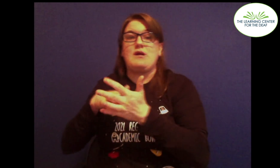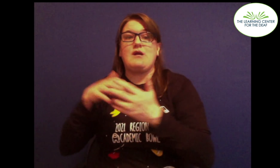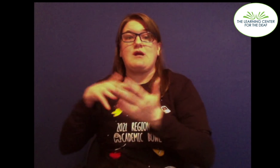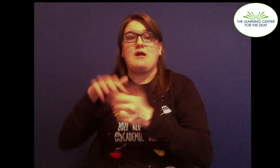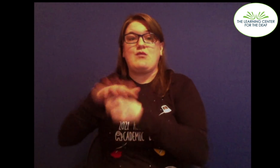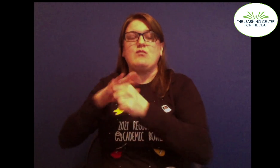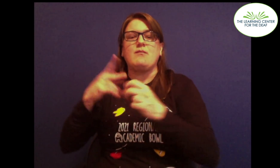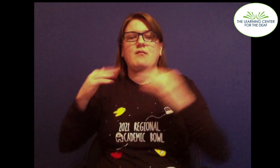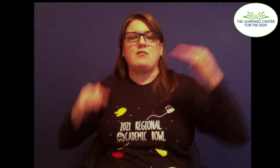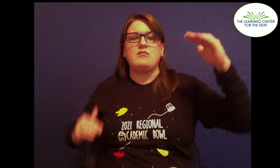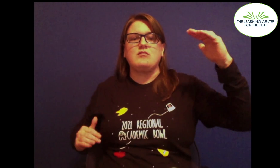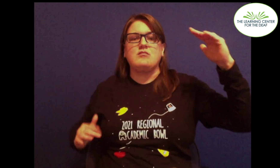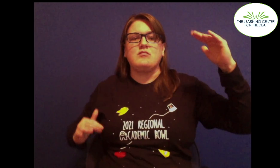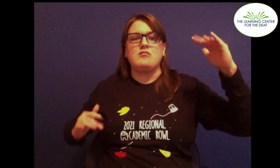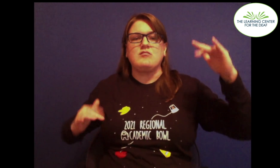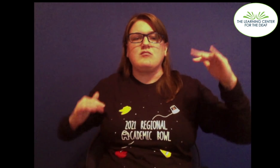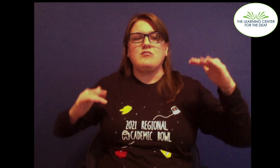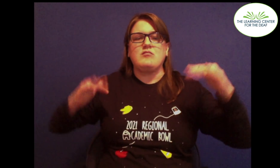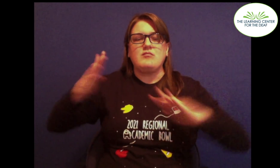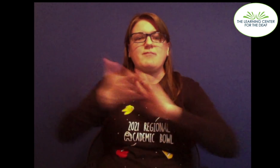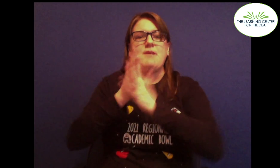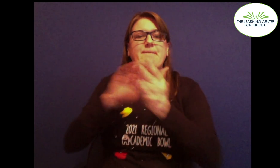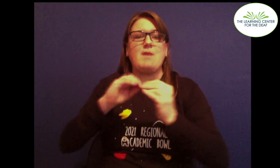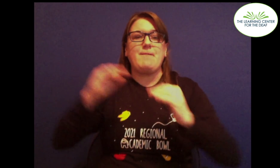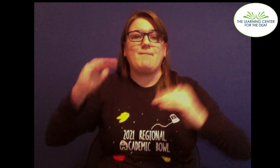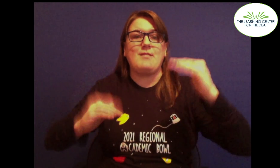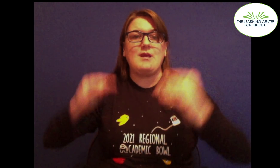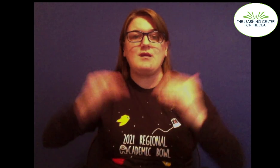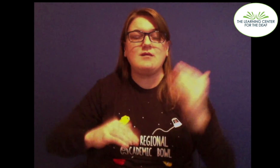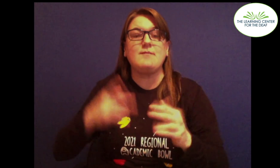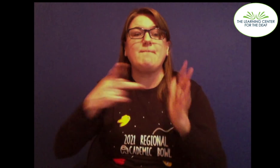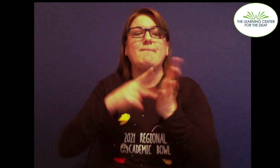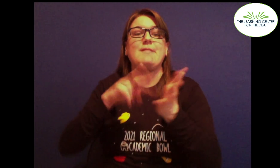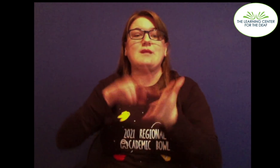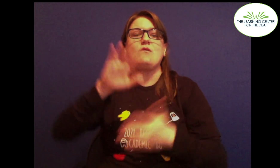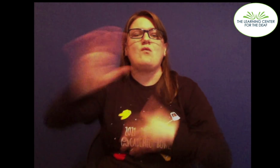that there's more of a general foundation of knowledge for each player.